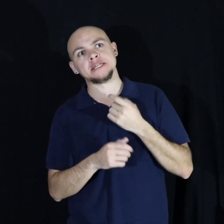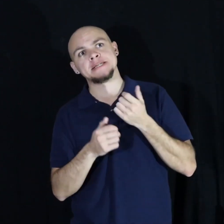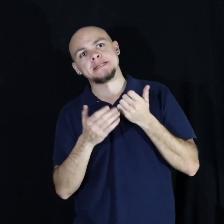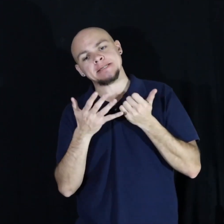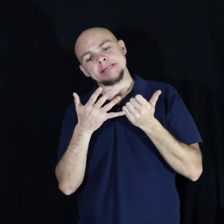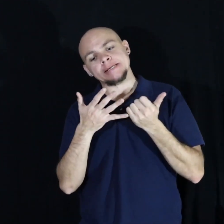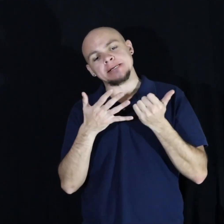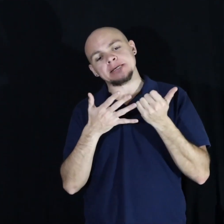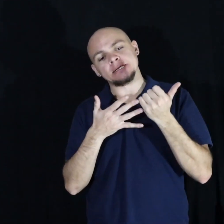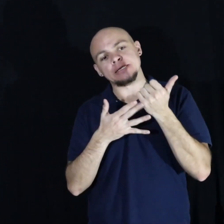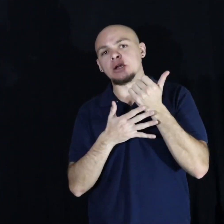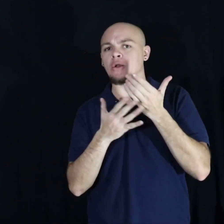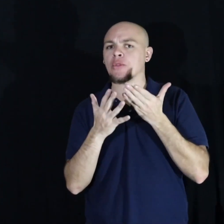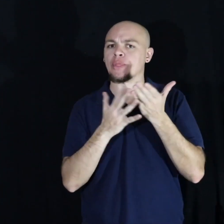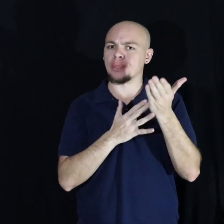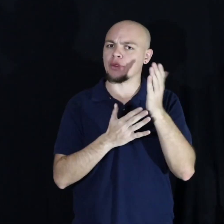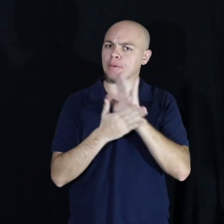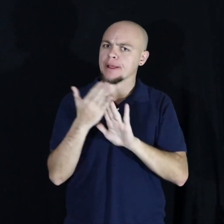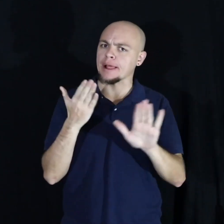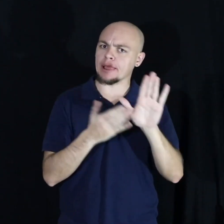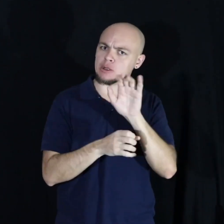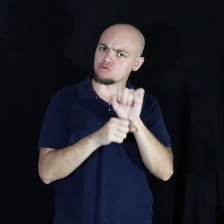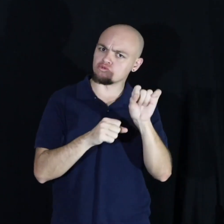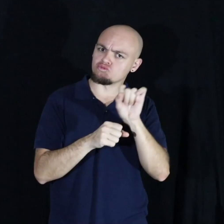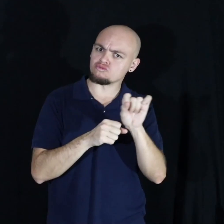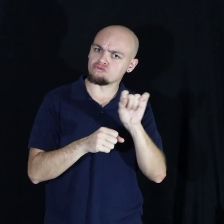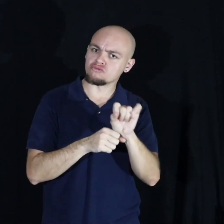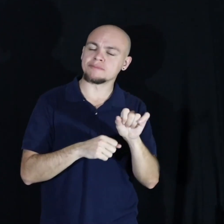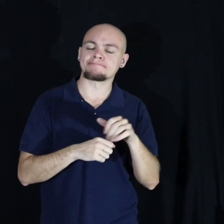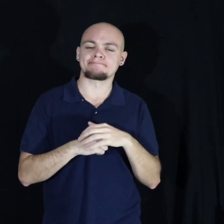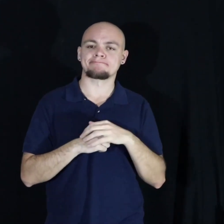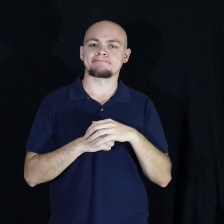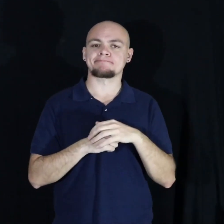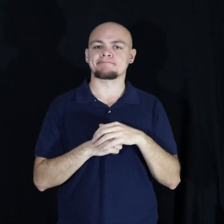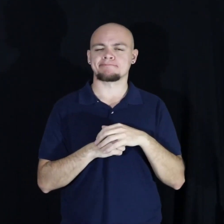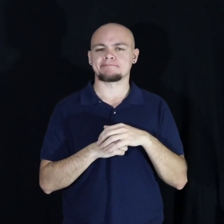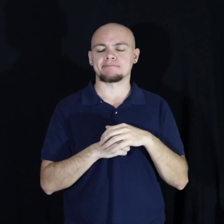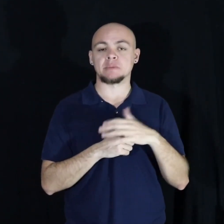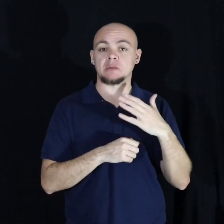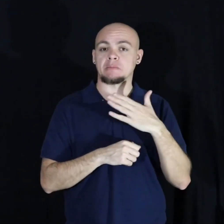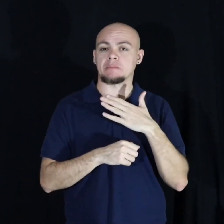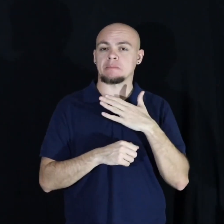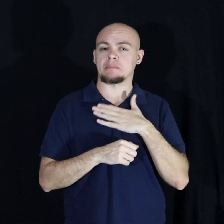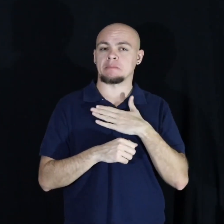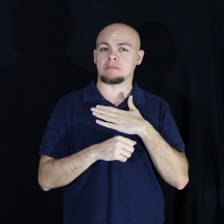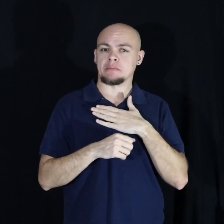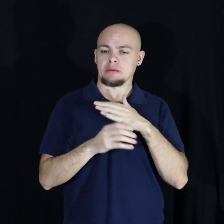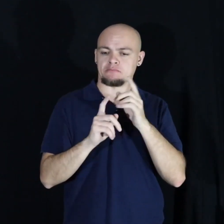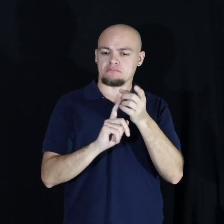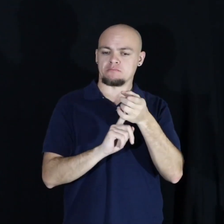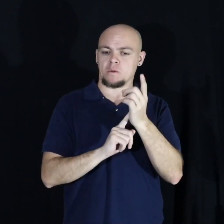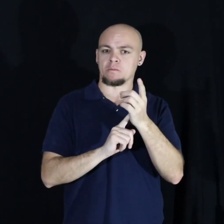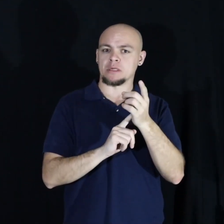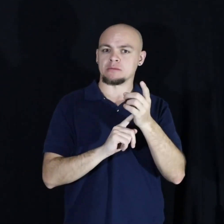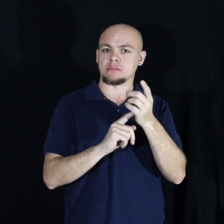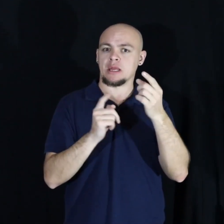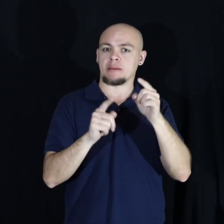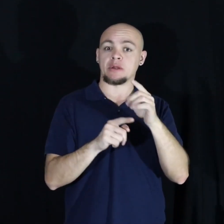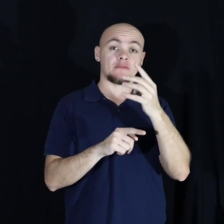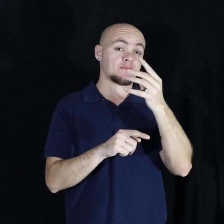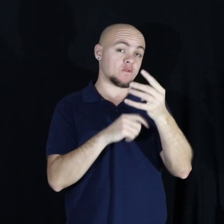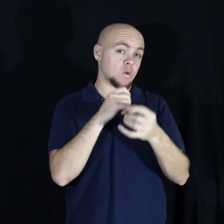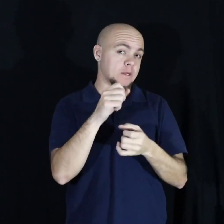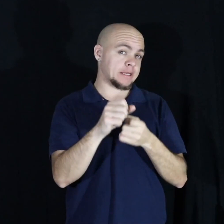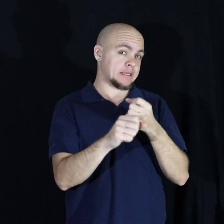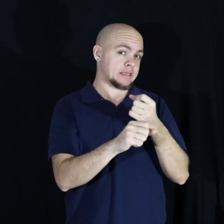my way through college. So my defining moment actually occurred 4 years into my